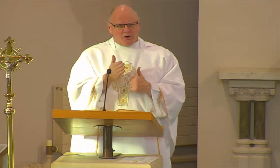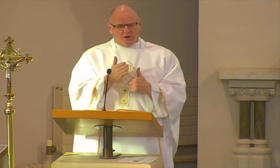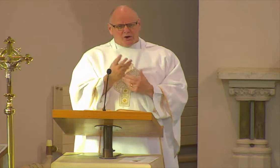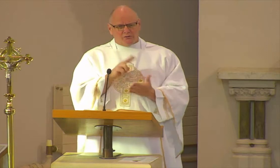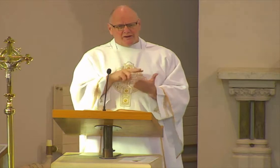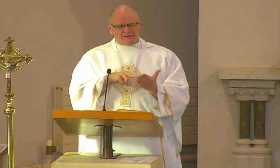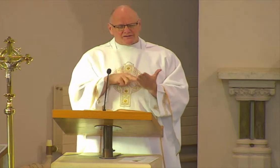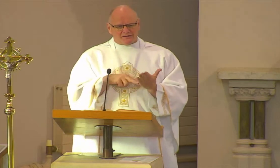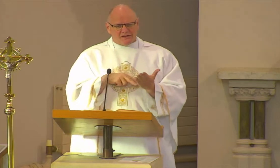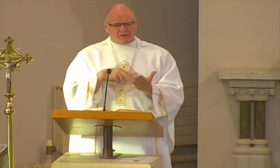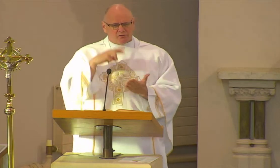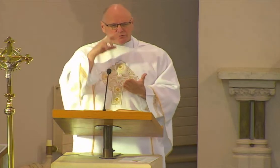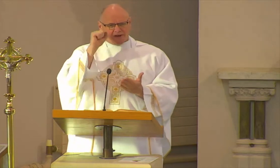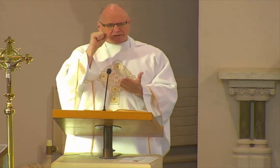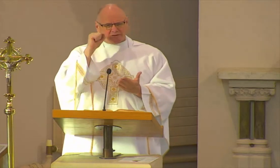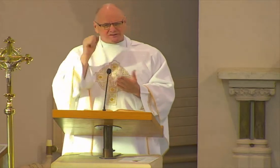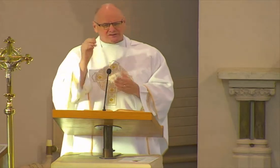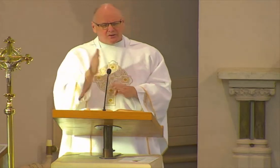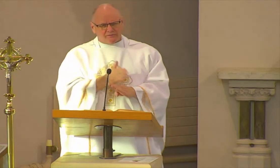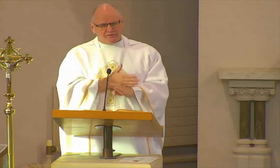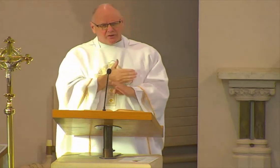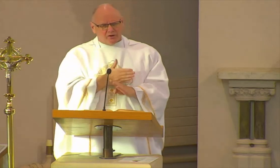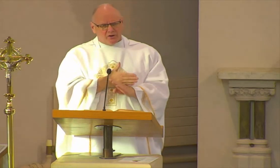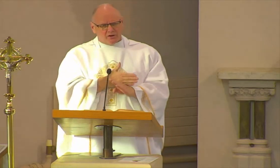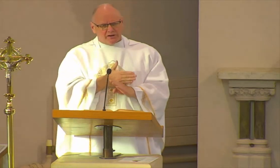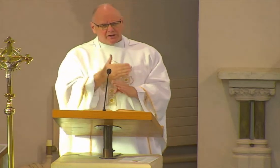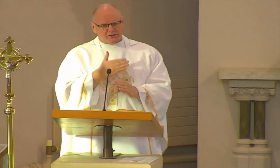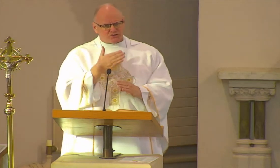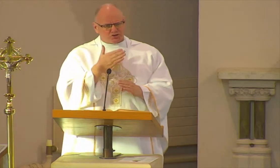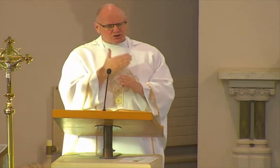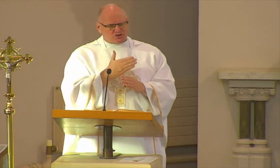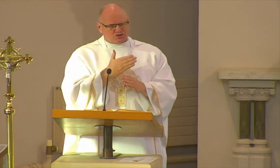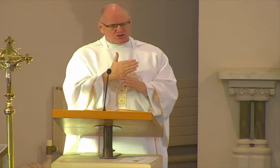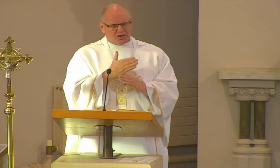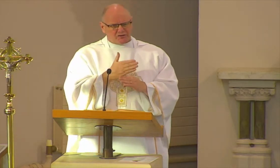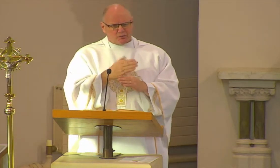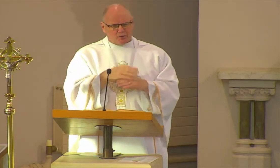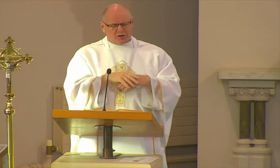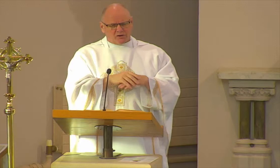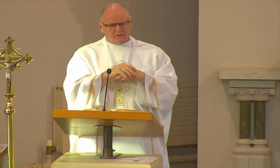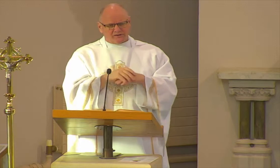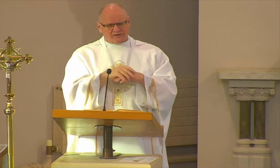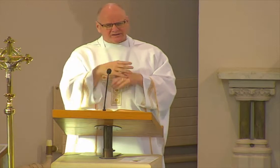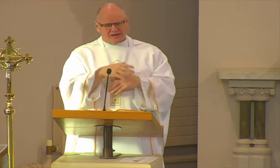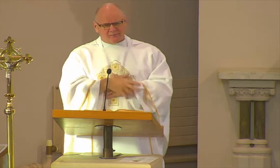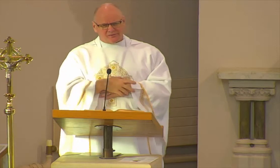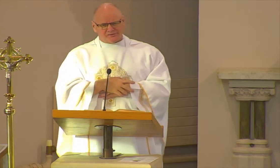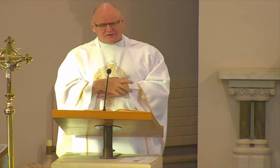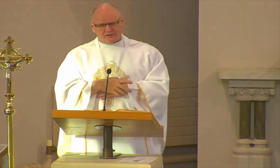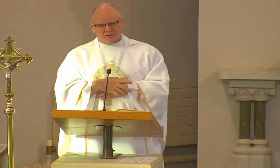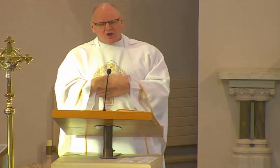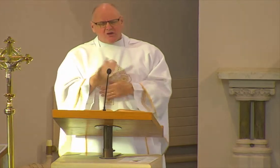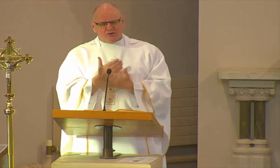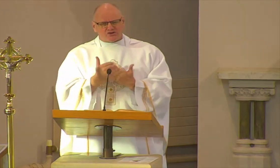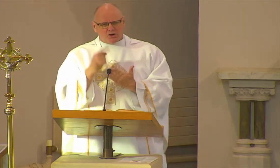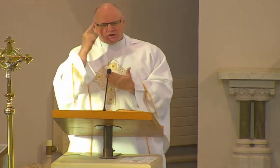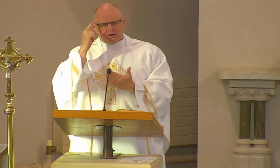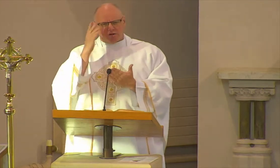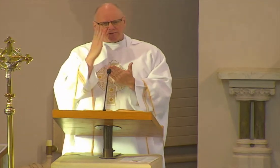Our readings this evening remind us of the early church and the work of the disciples, the sharing of the